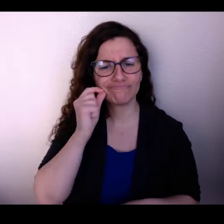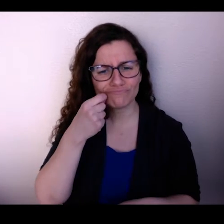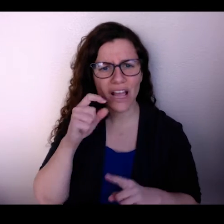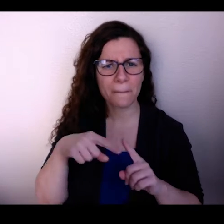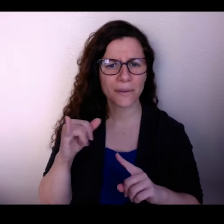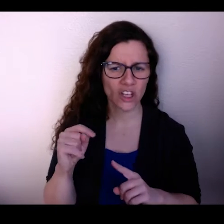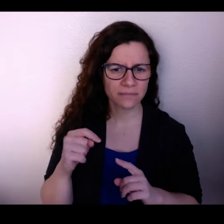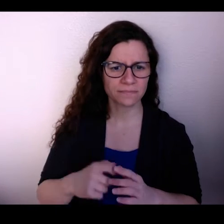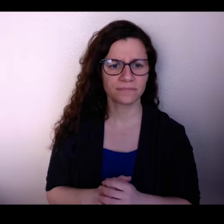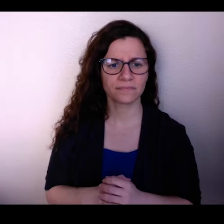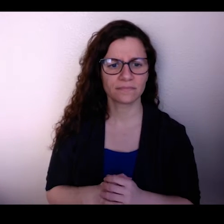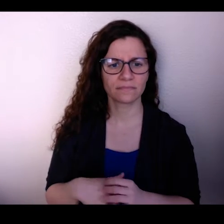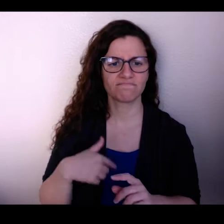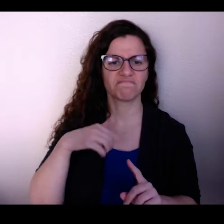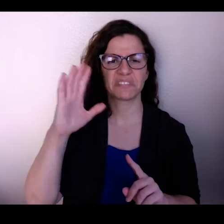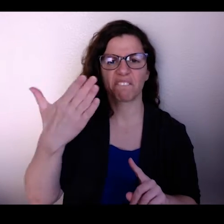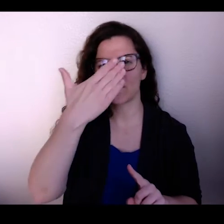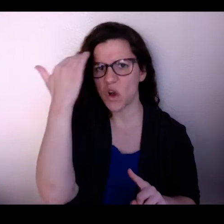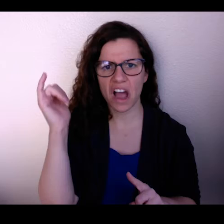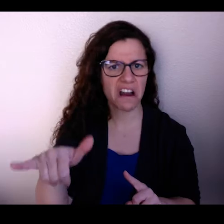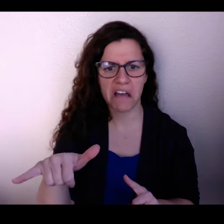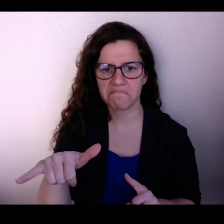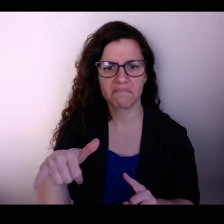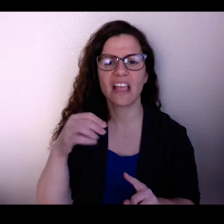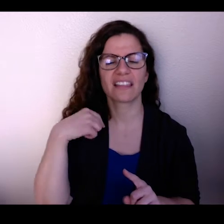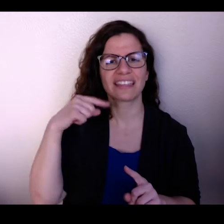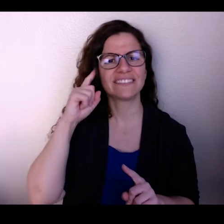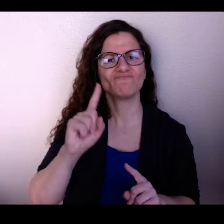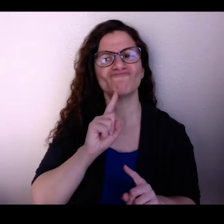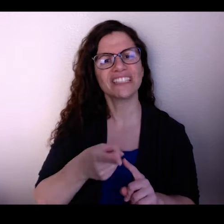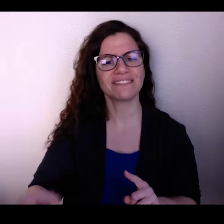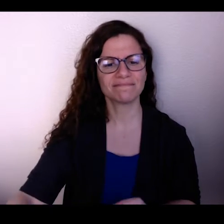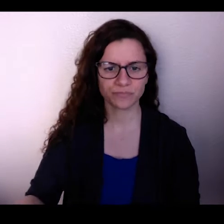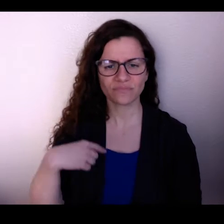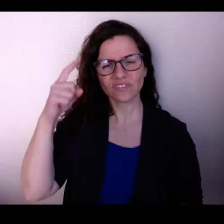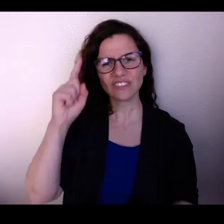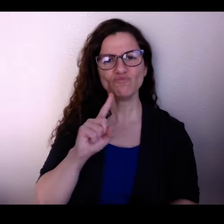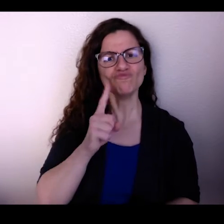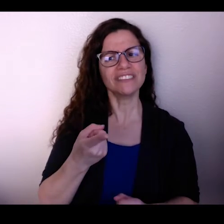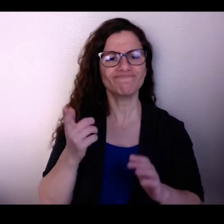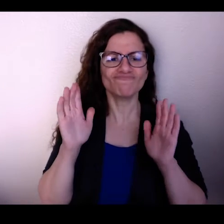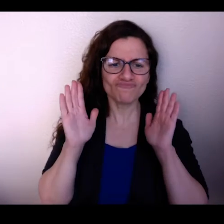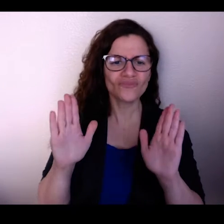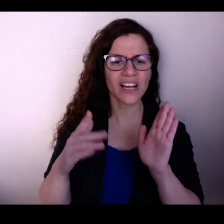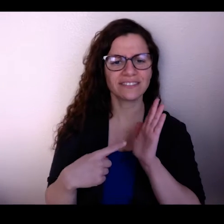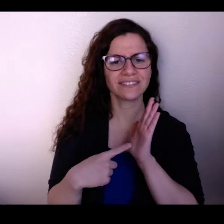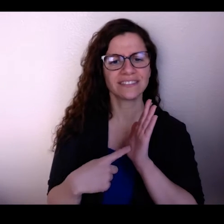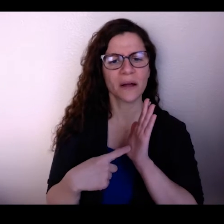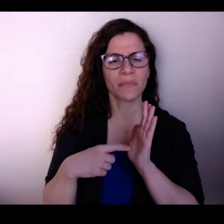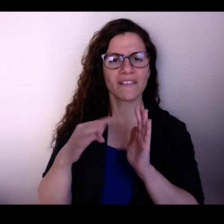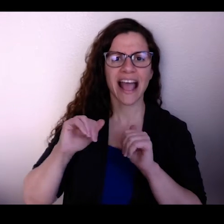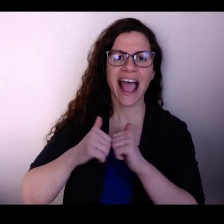into tears. And she was so cool about it. I've never forgotten it. And I think it's really a